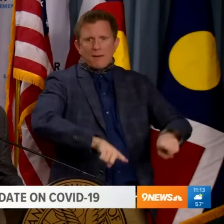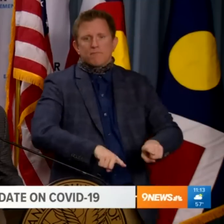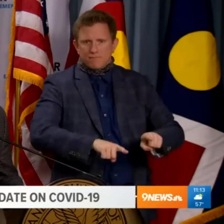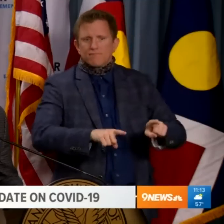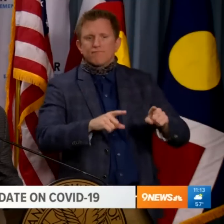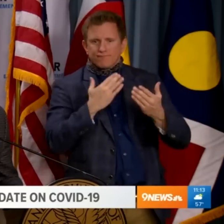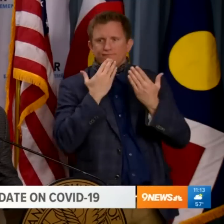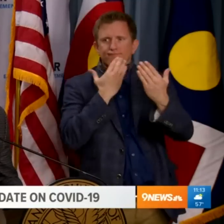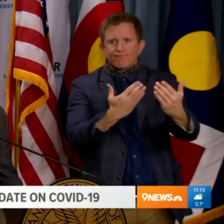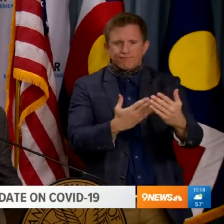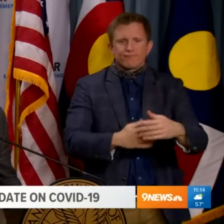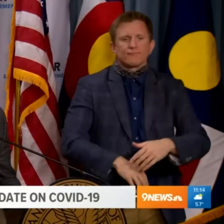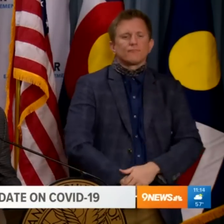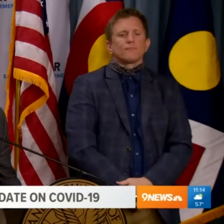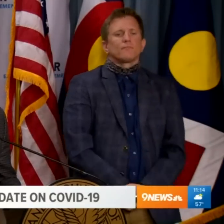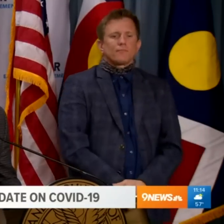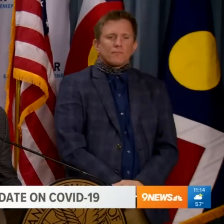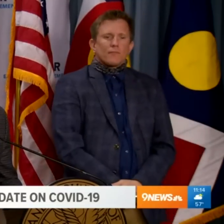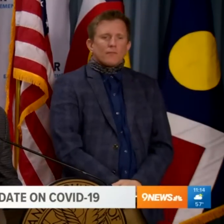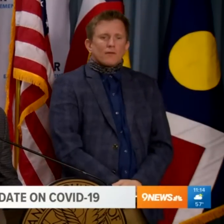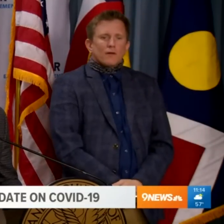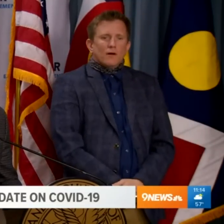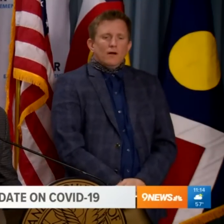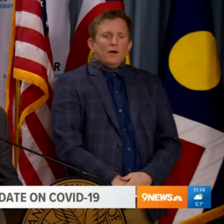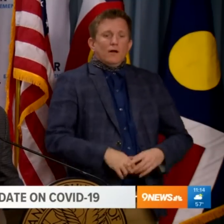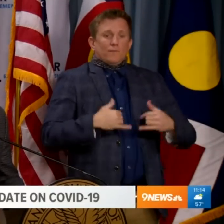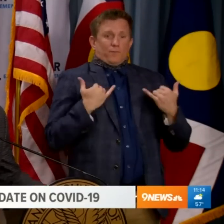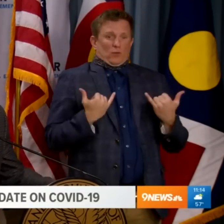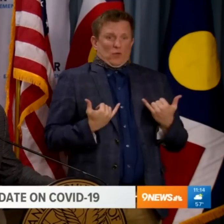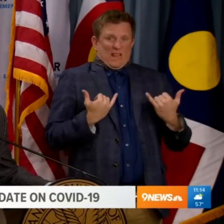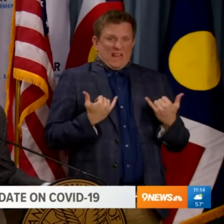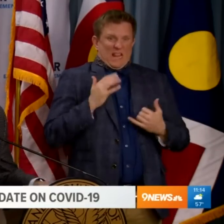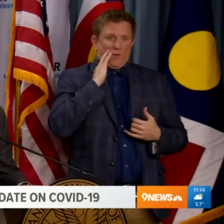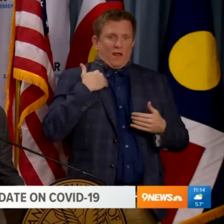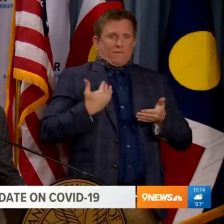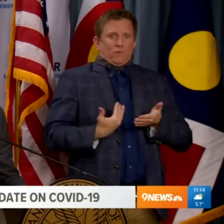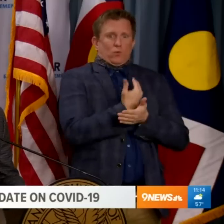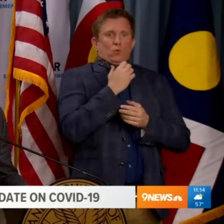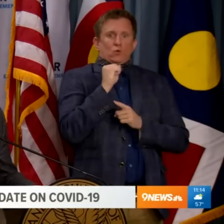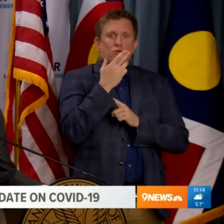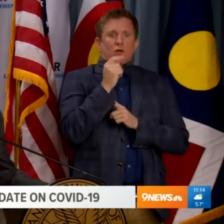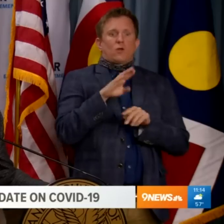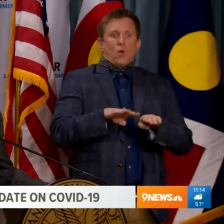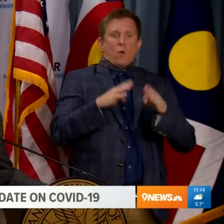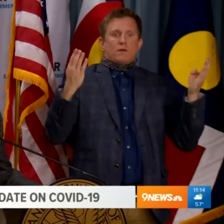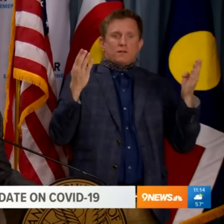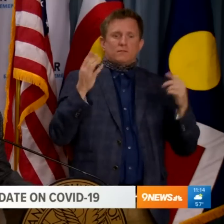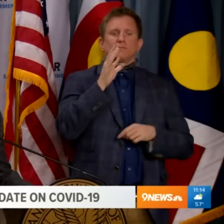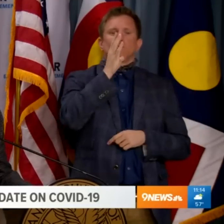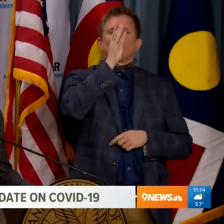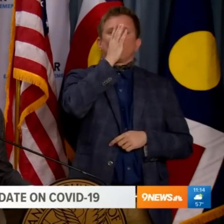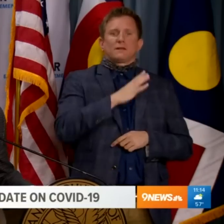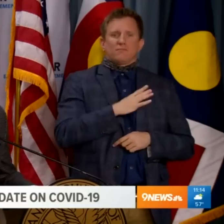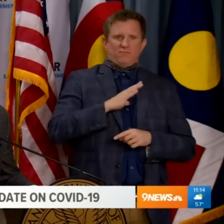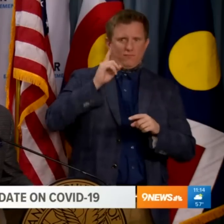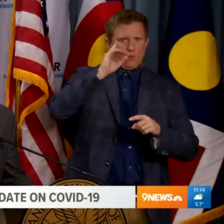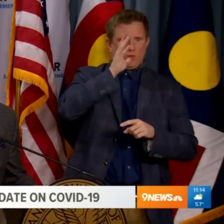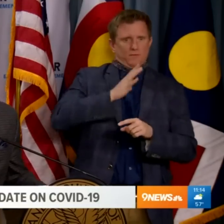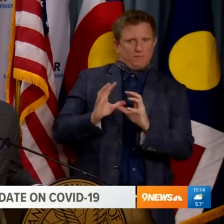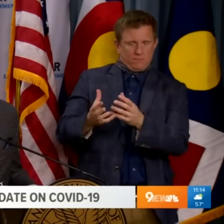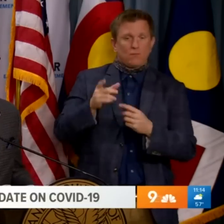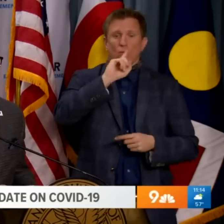our homeless. This has resulted in more than 550 rooms being secured for use currently. And I want to thank those hotels